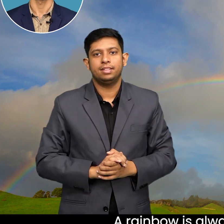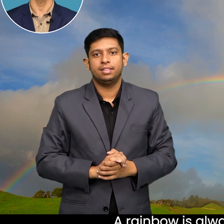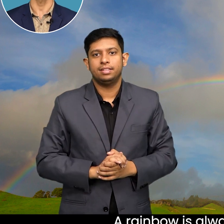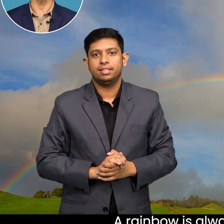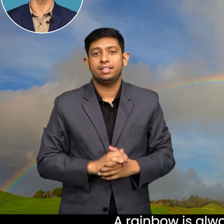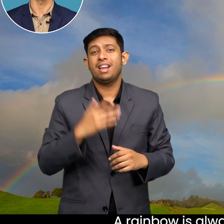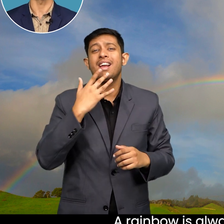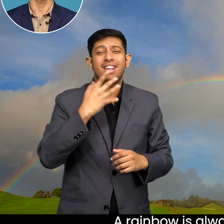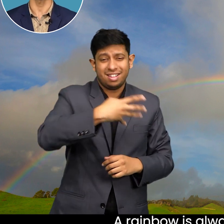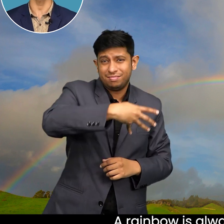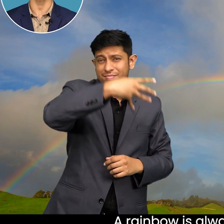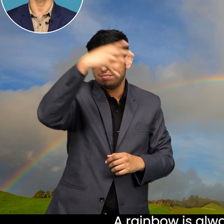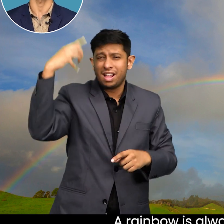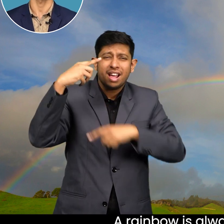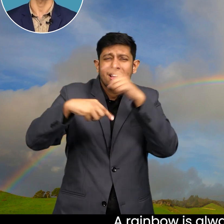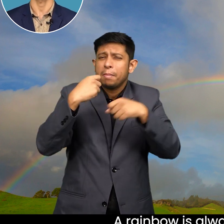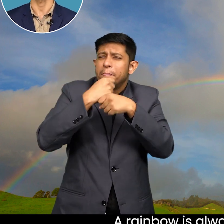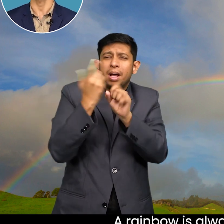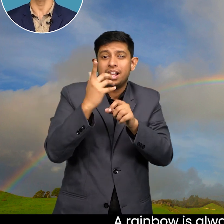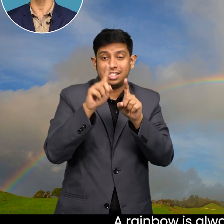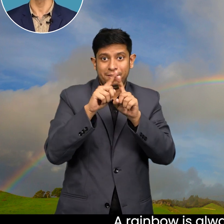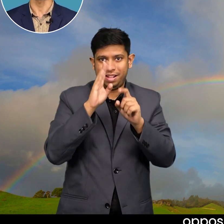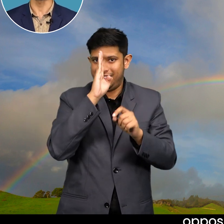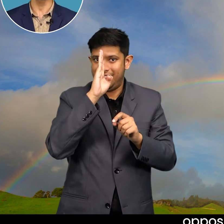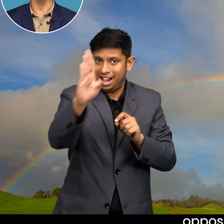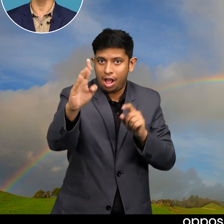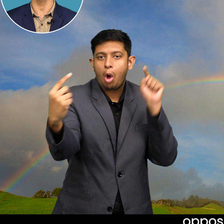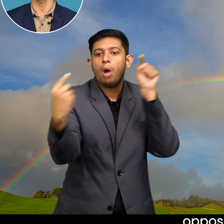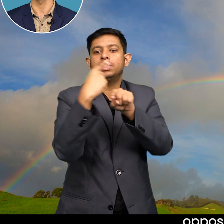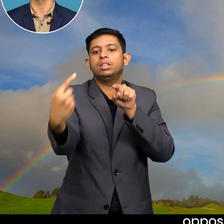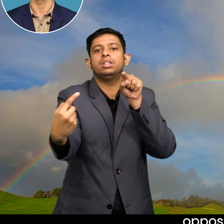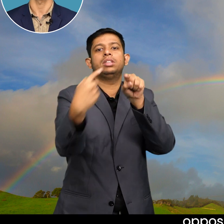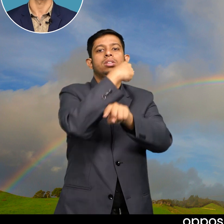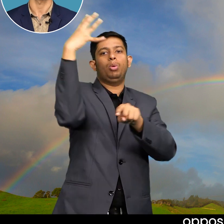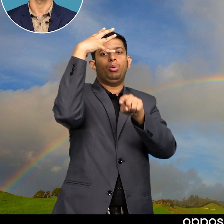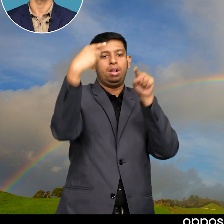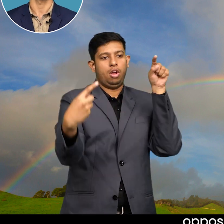A rainbow is always formed in a direction opposite the sun.